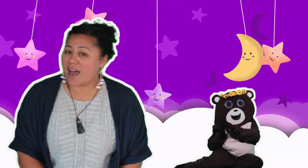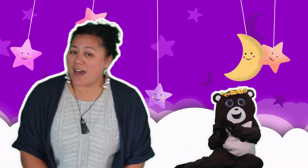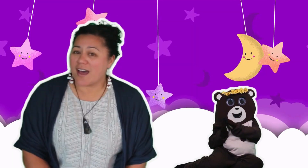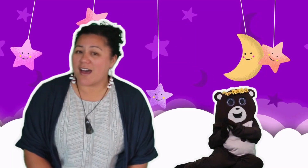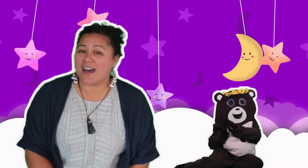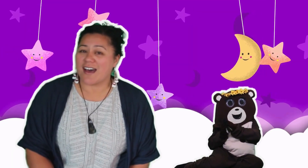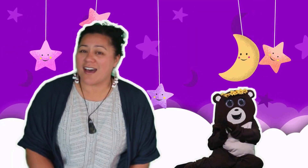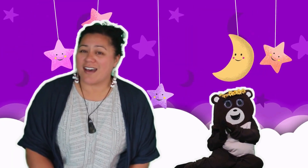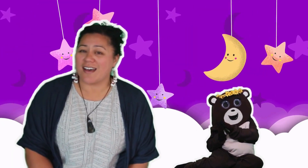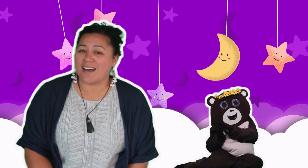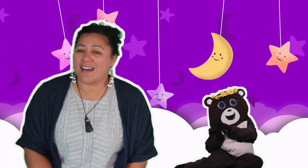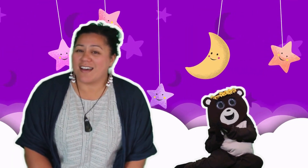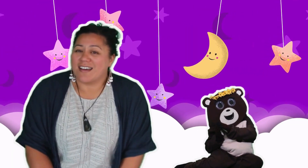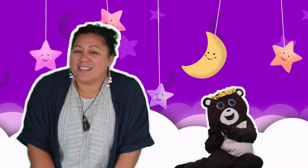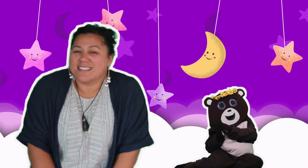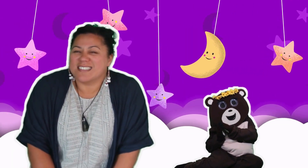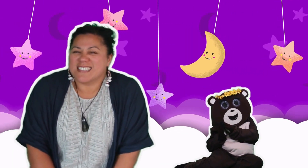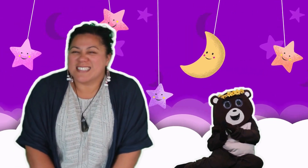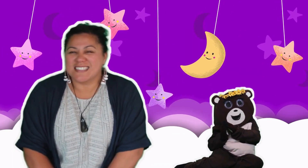moe a.